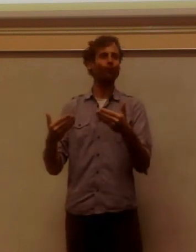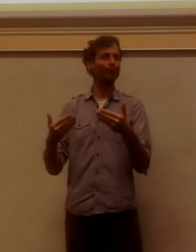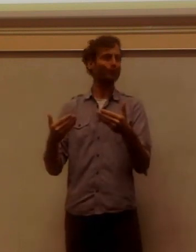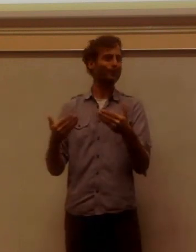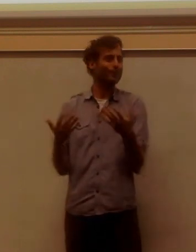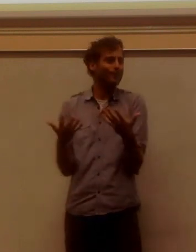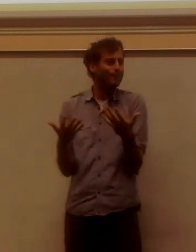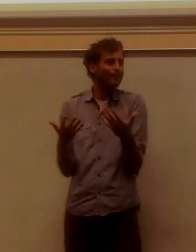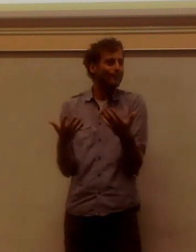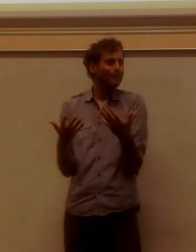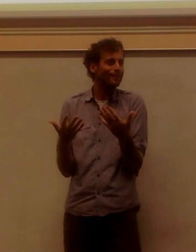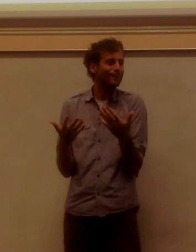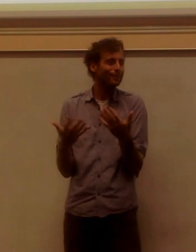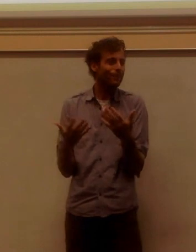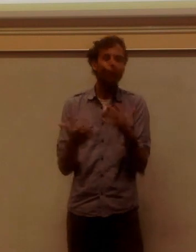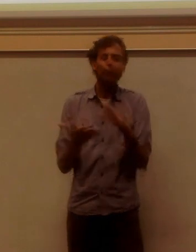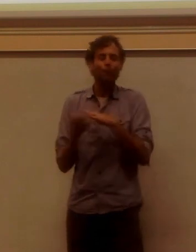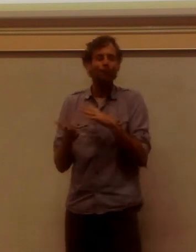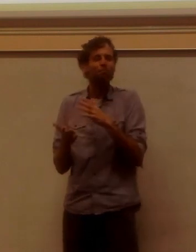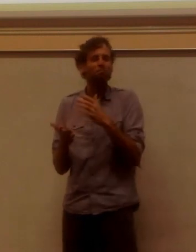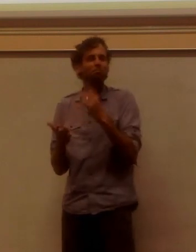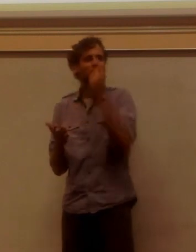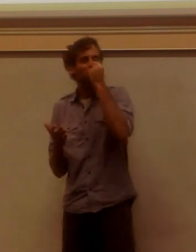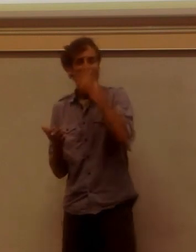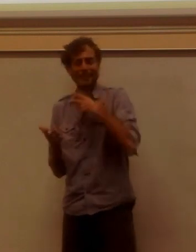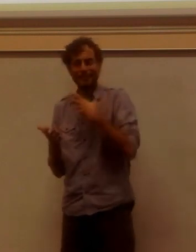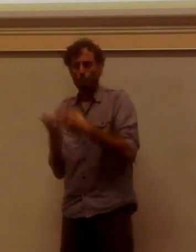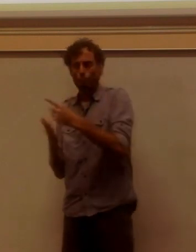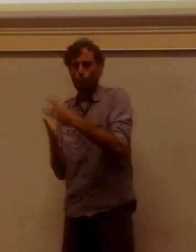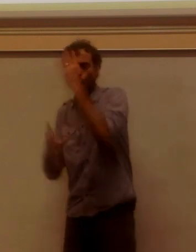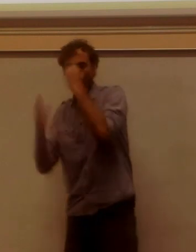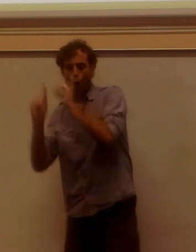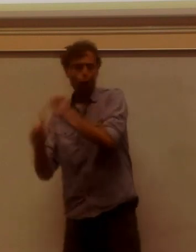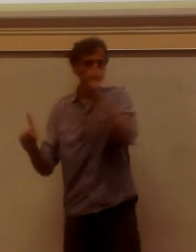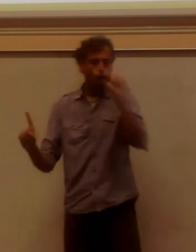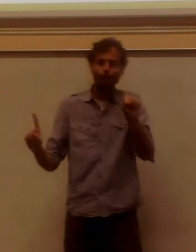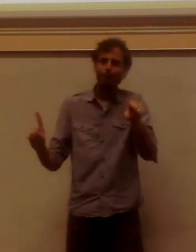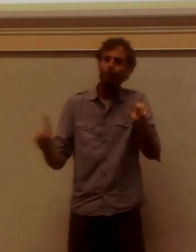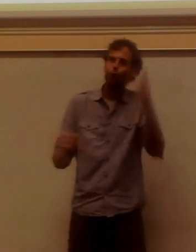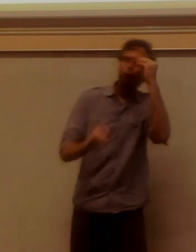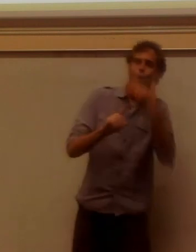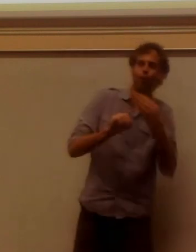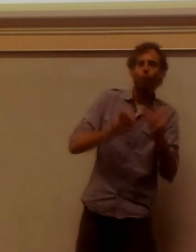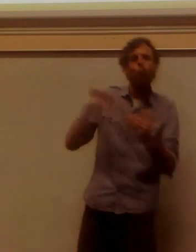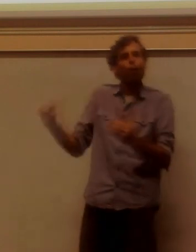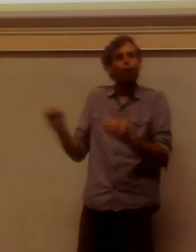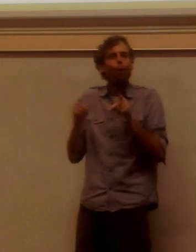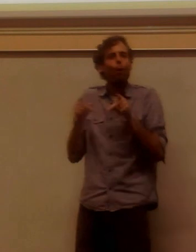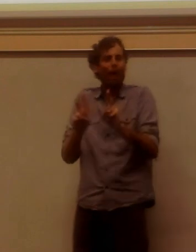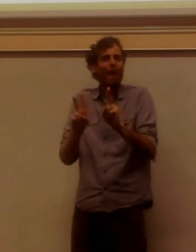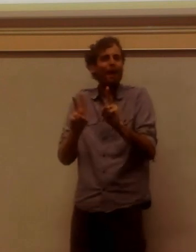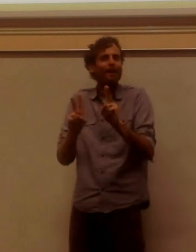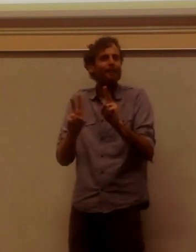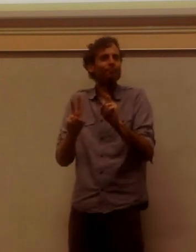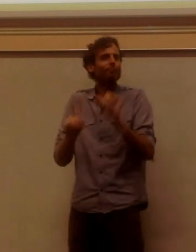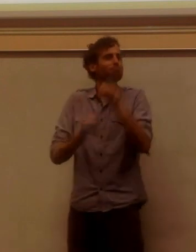telephone etiquette and how you would expect to carry out conversation through a telephone when it has to happen